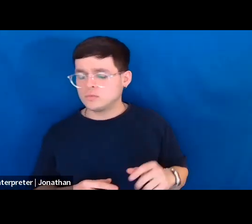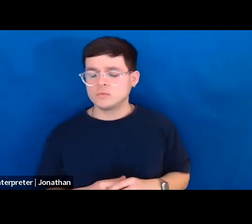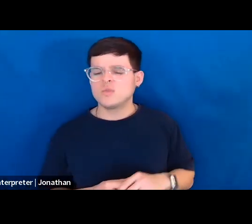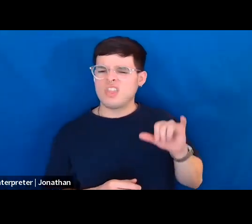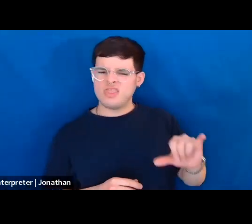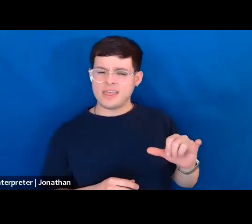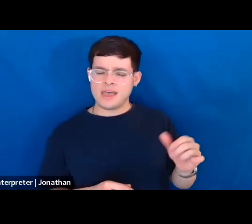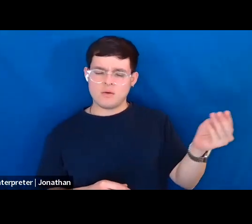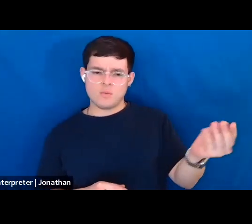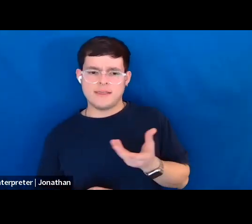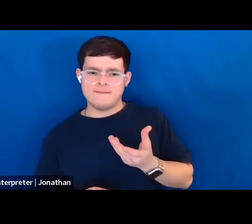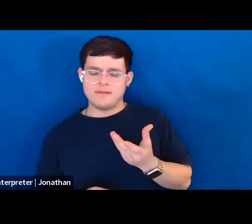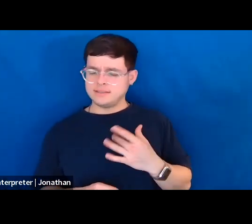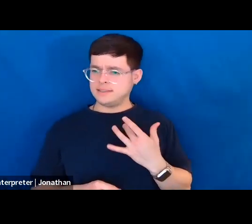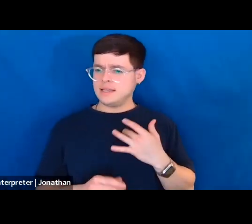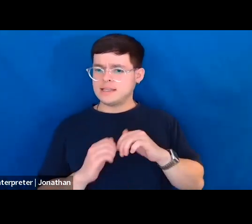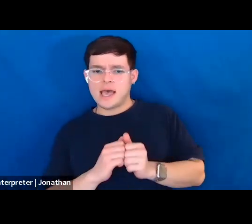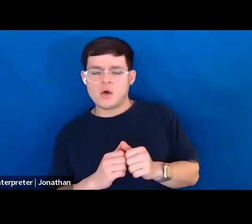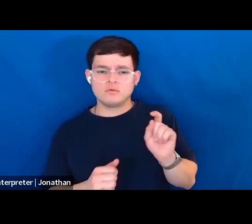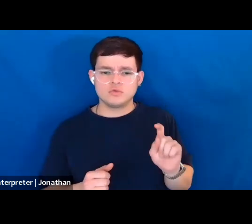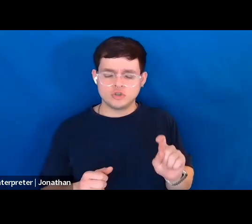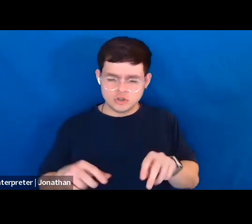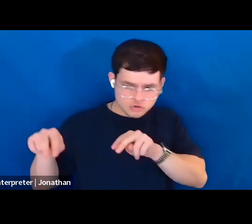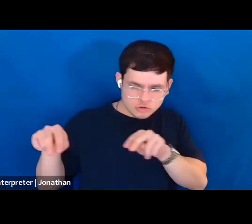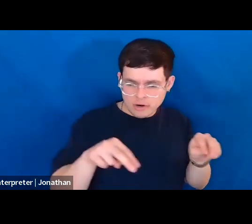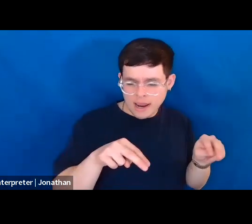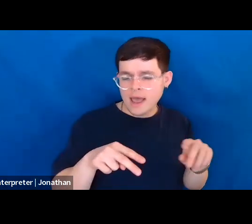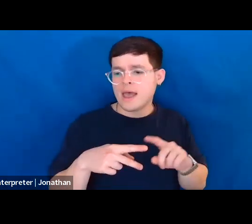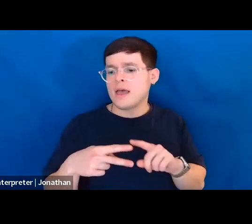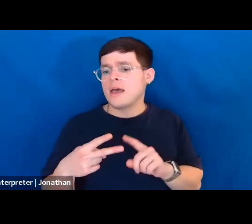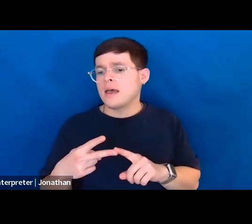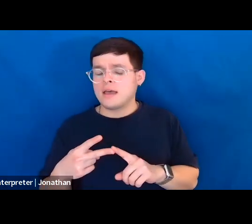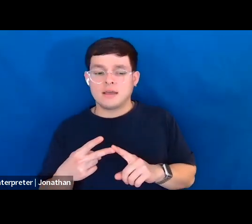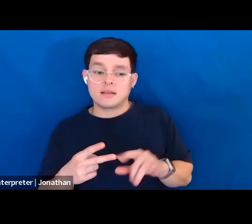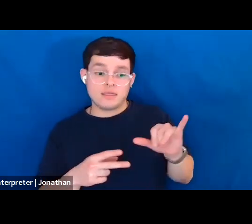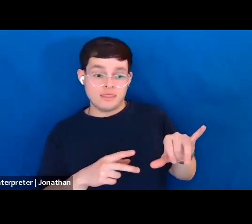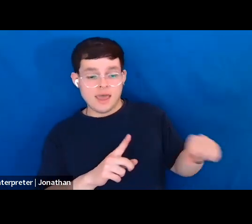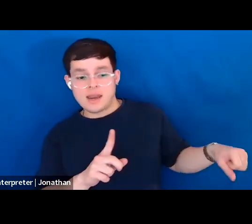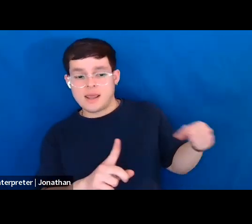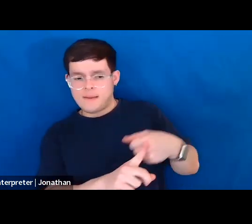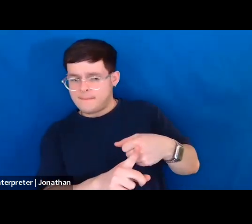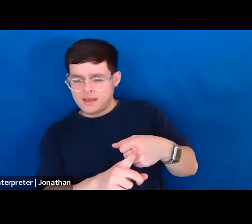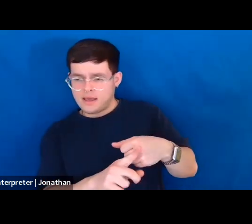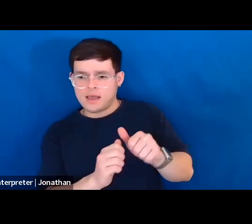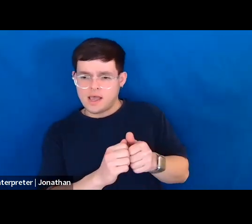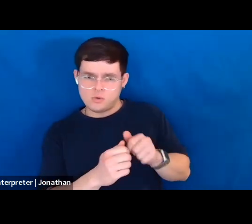sense of how we want to track the impact of the work that is done by the